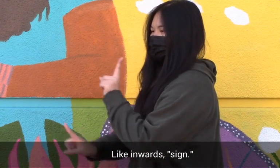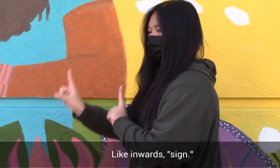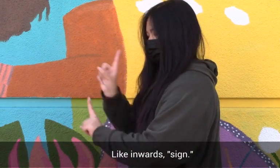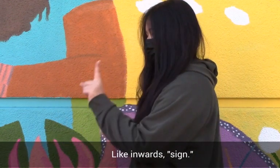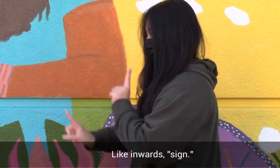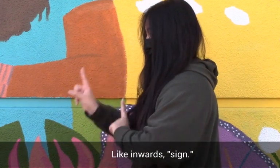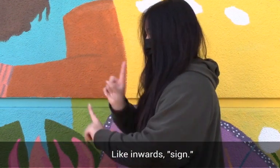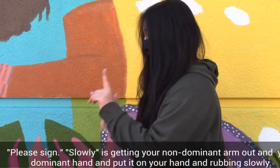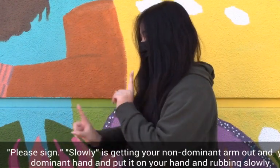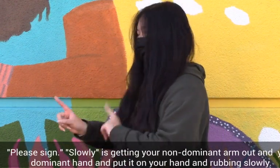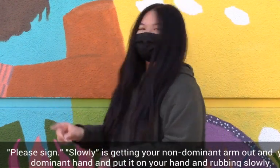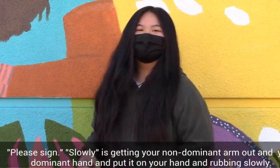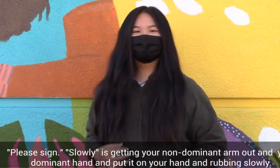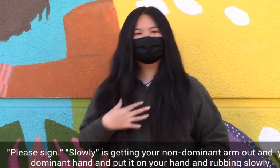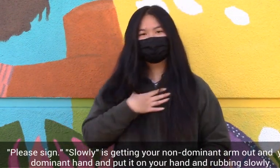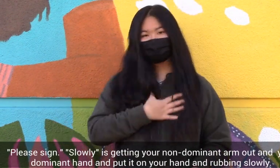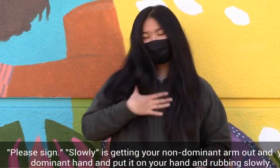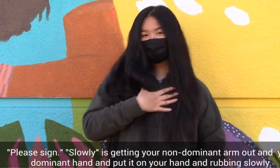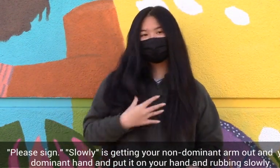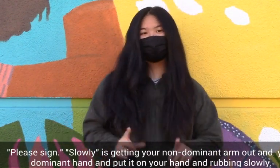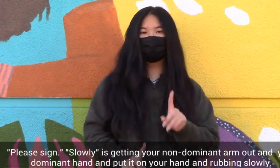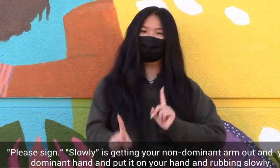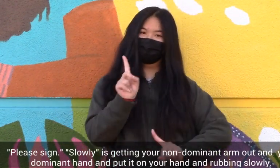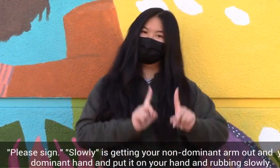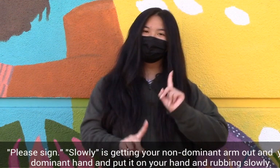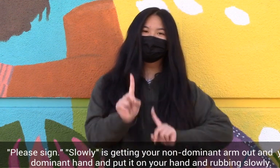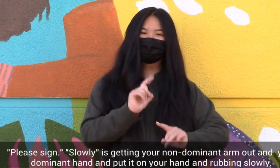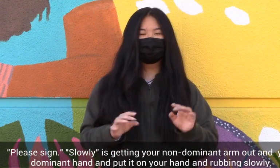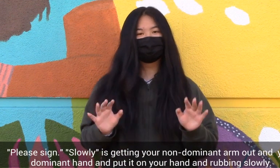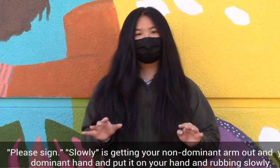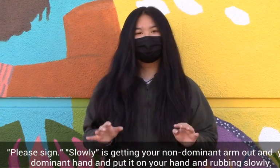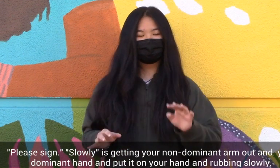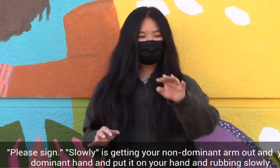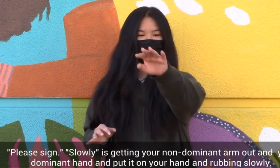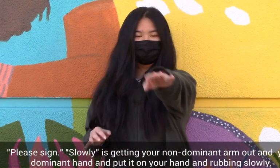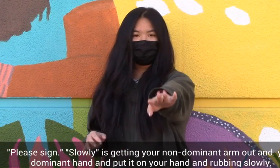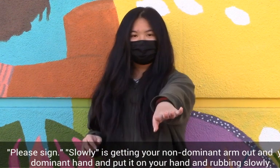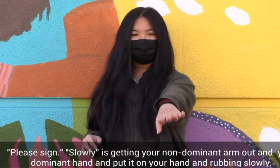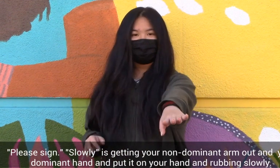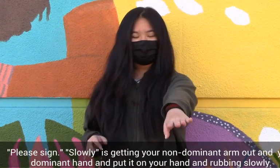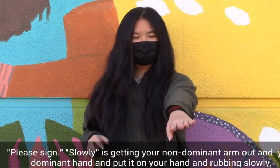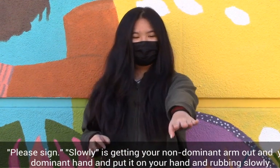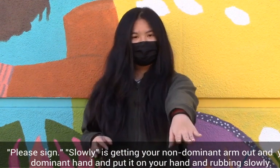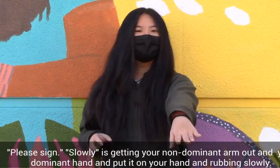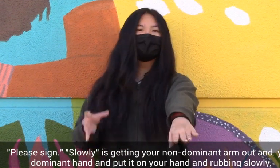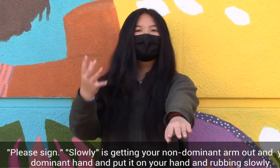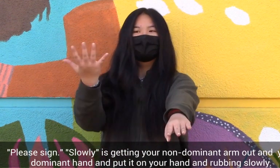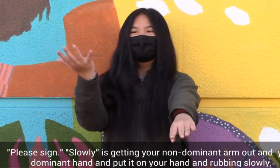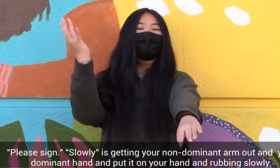Sign. So it's please, sign. And then slowly is you put your non-dominant arm out in your